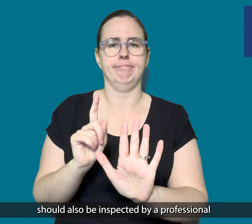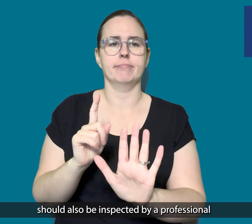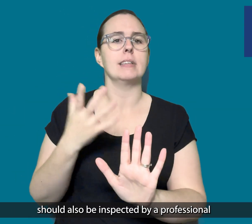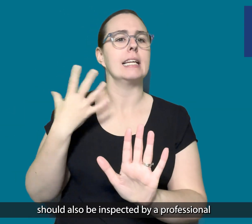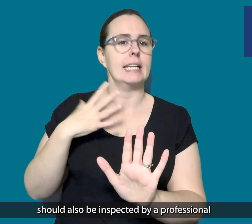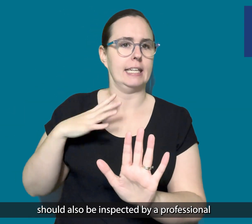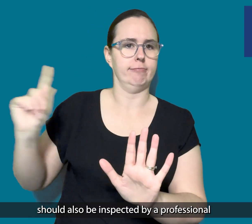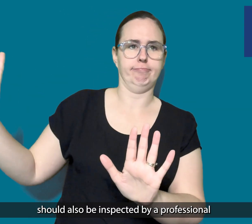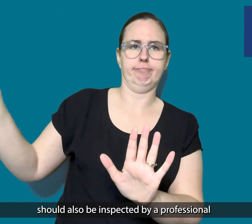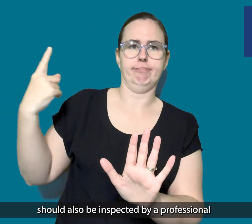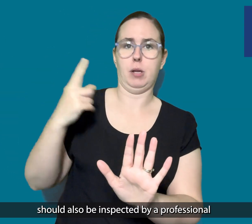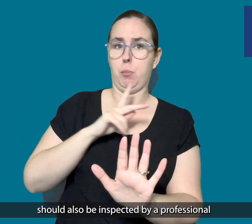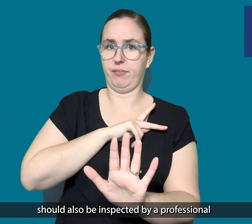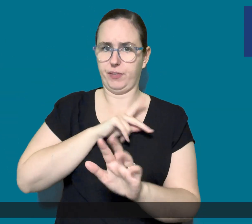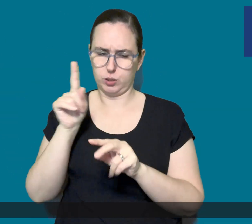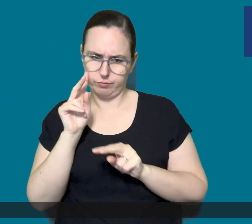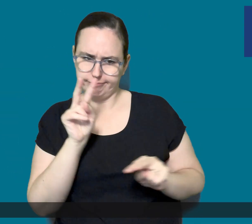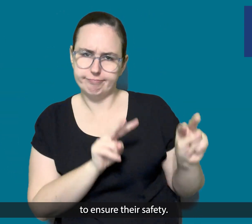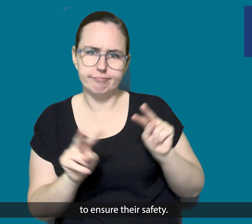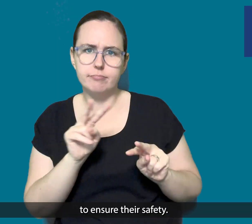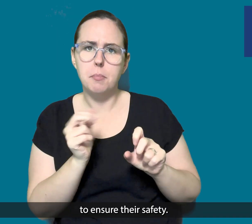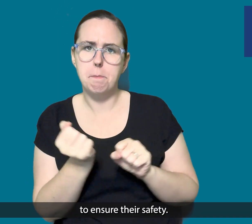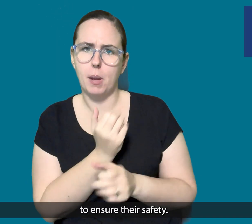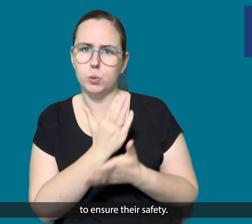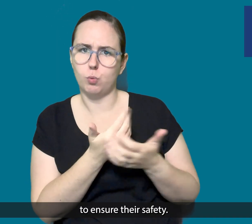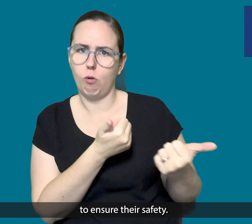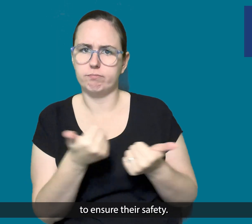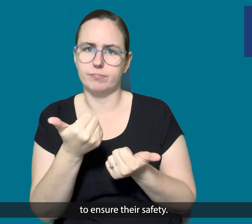inspected by a professional to ensure their safety.